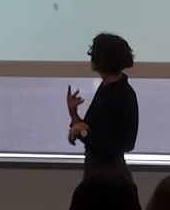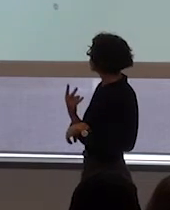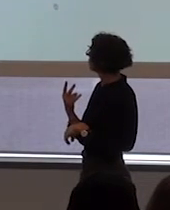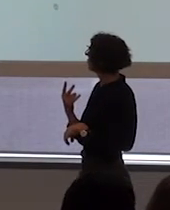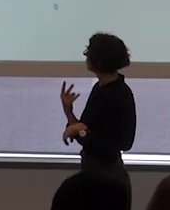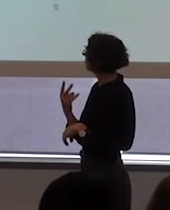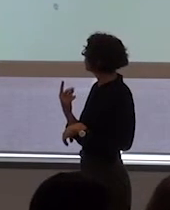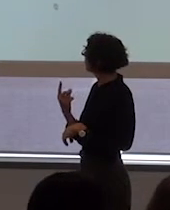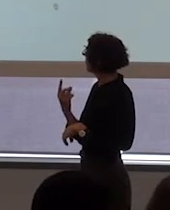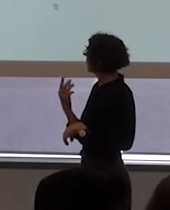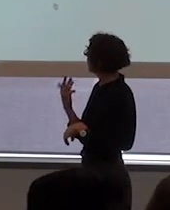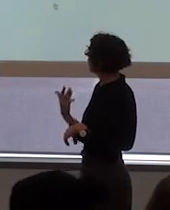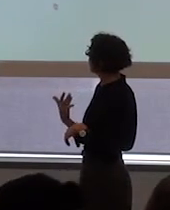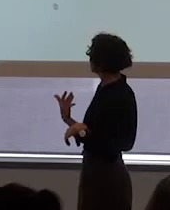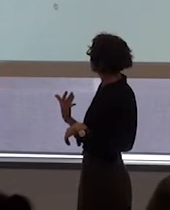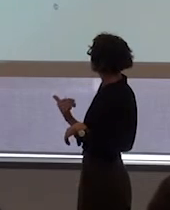Okay.